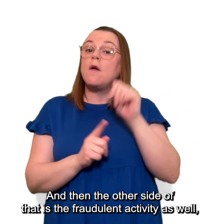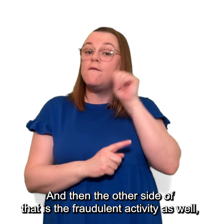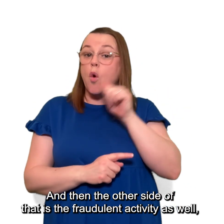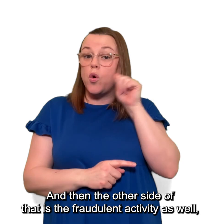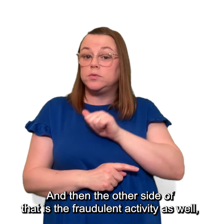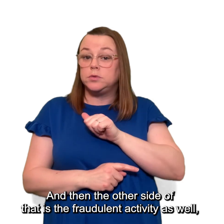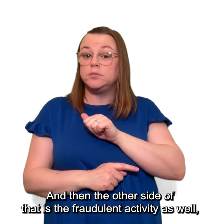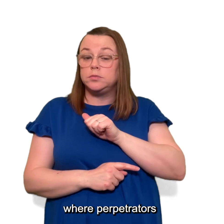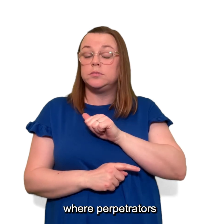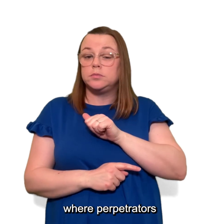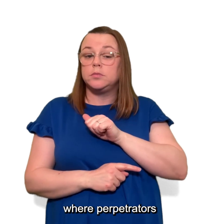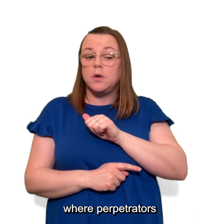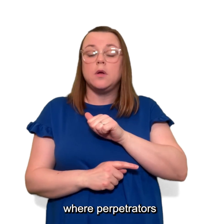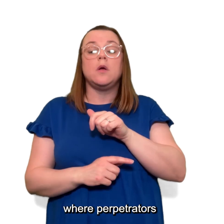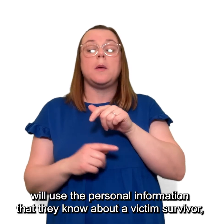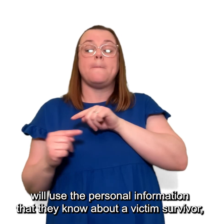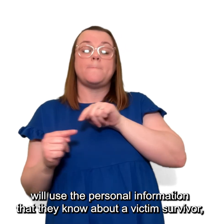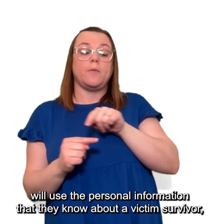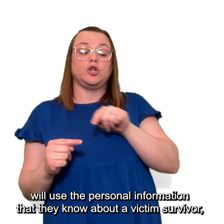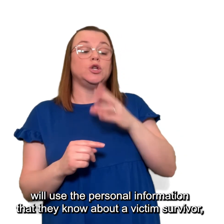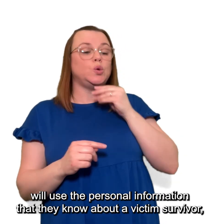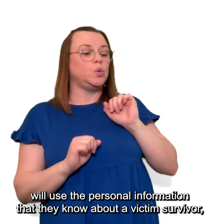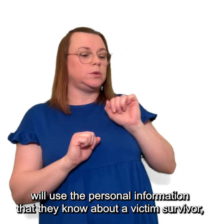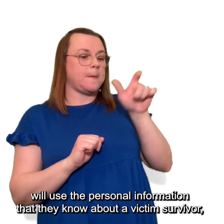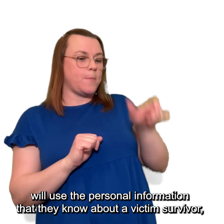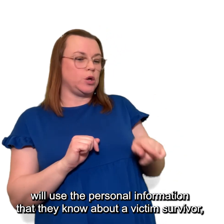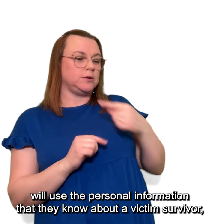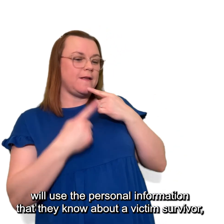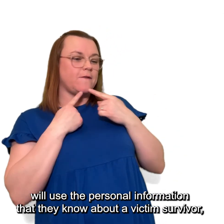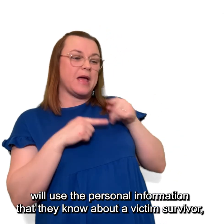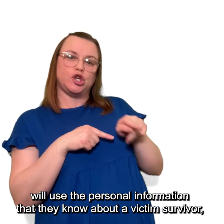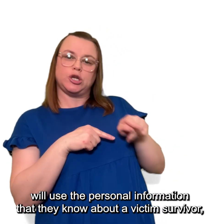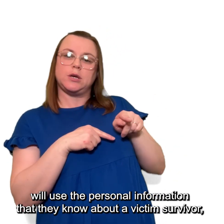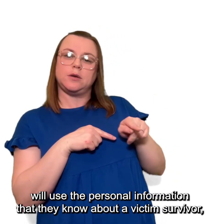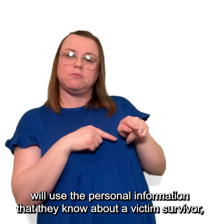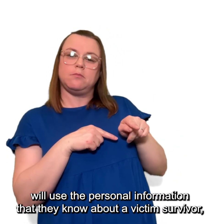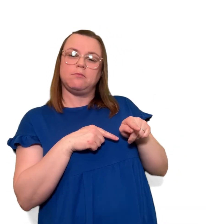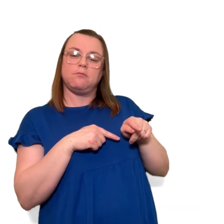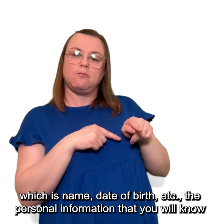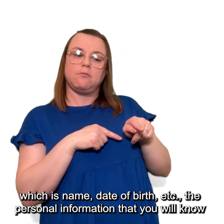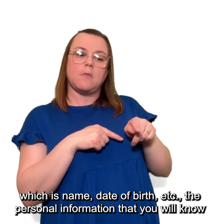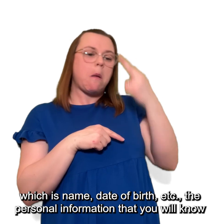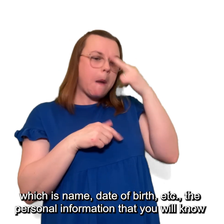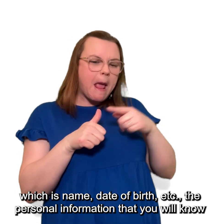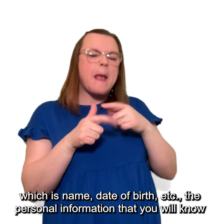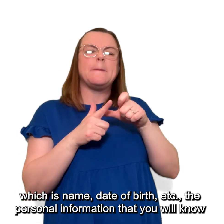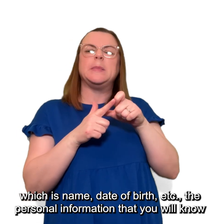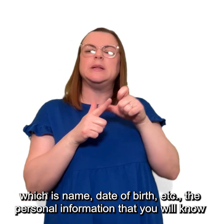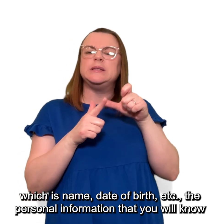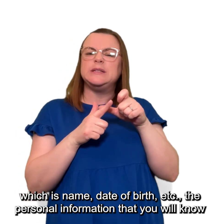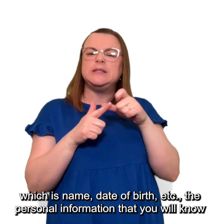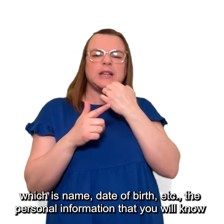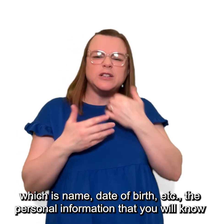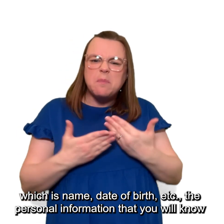fraudulent activity as well, where perpetrators will use the personal information that they know about a victim survivor, which is name, date of